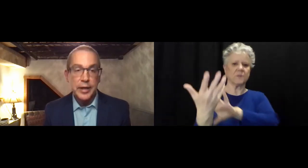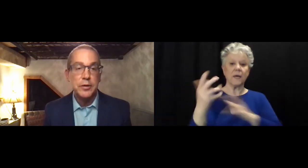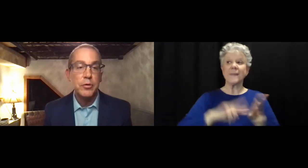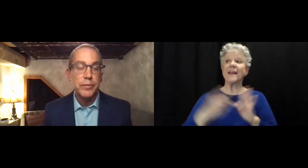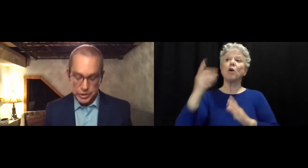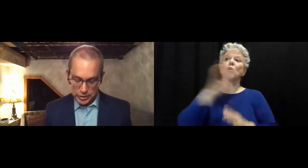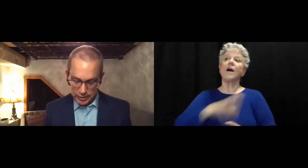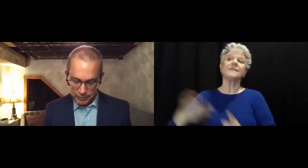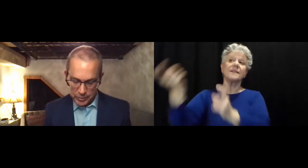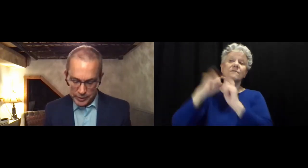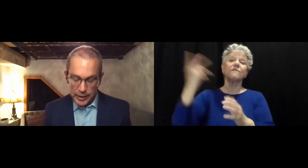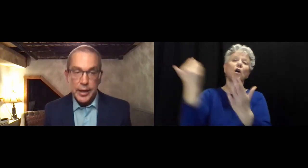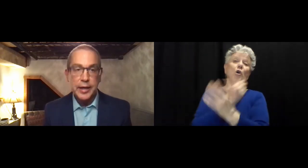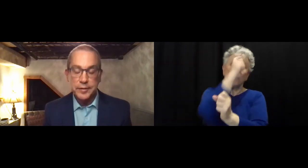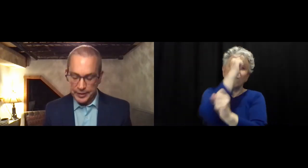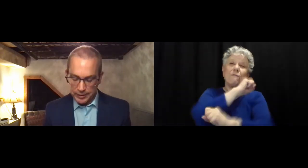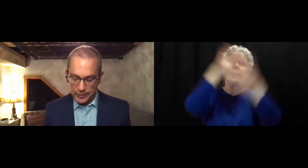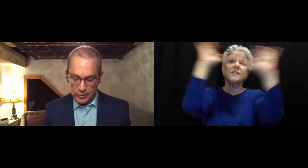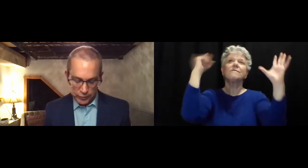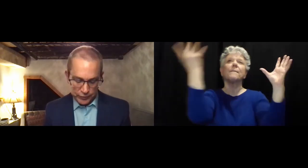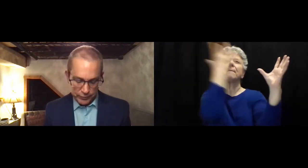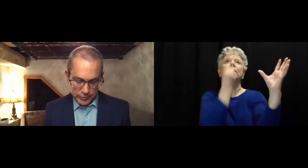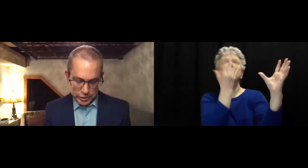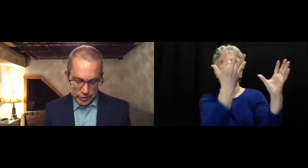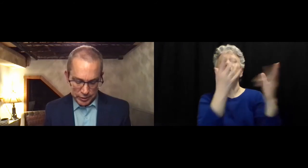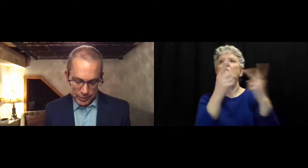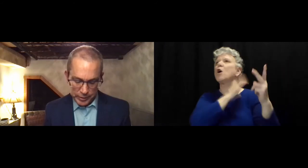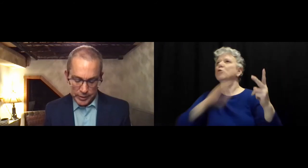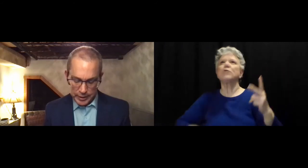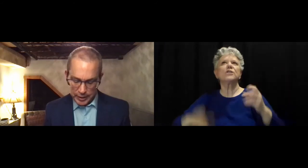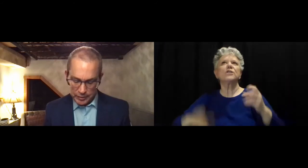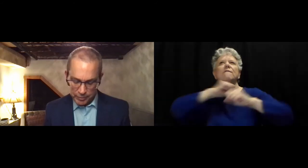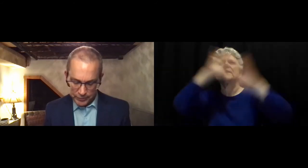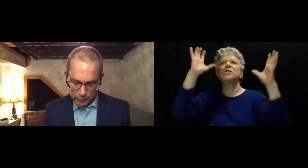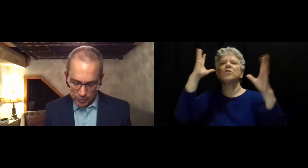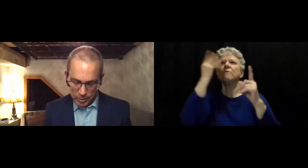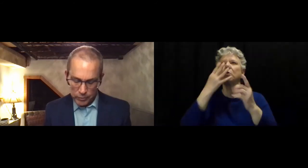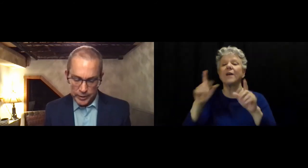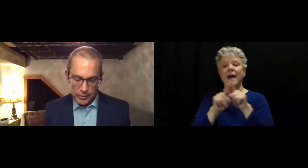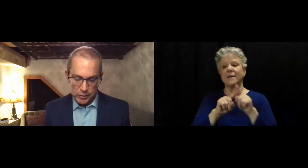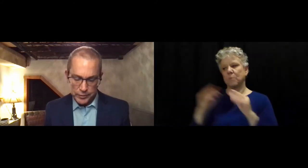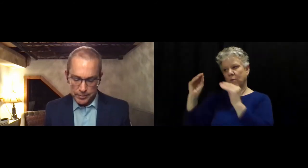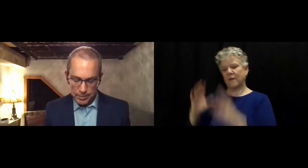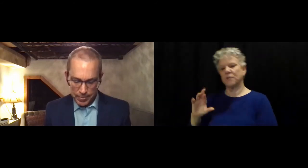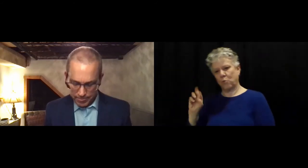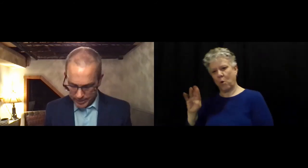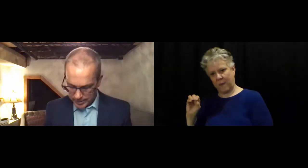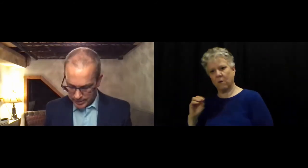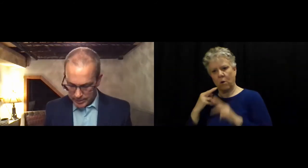us a new vision of beauty, a distinctively Christian vision of beauty, as Professor Romero rightly calls it.